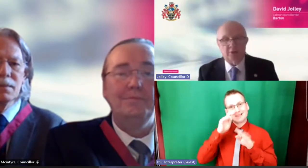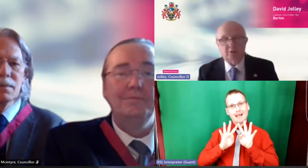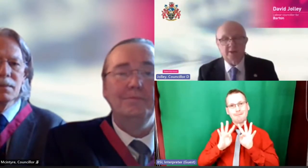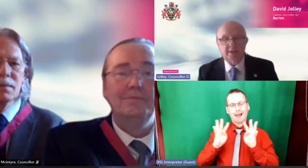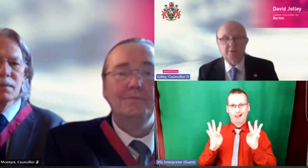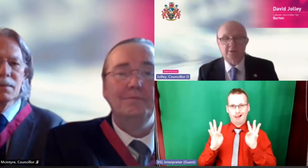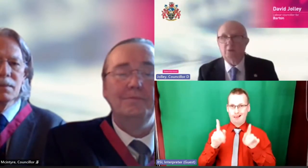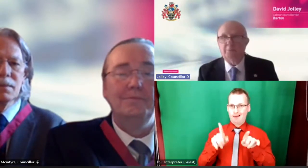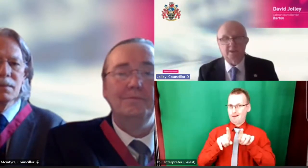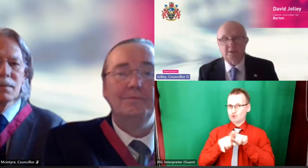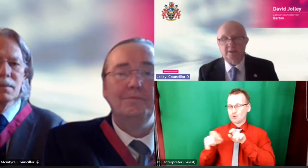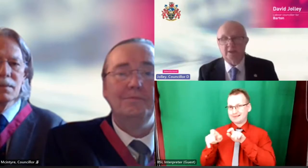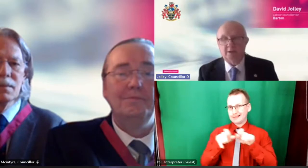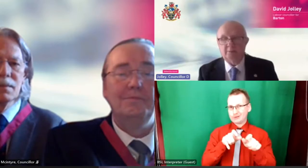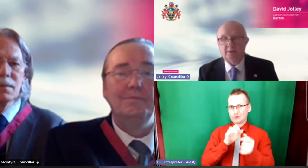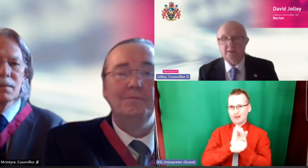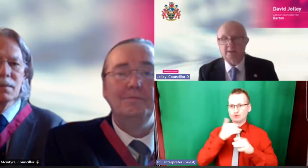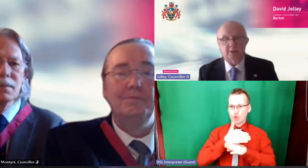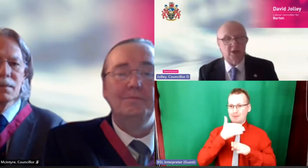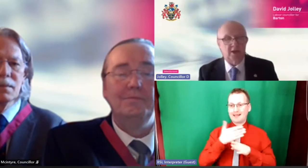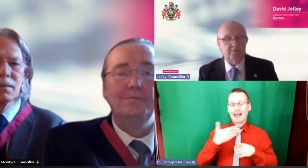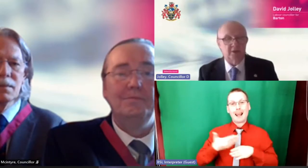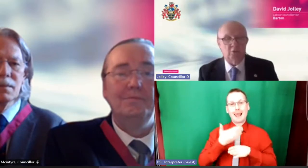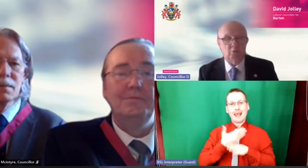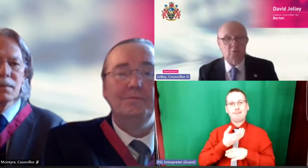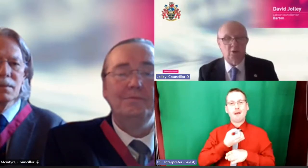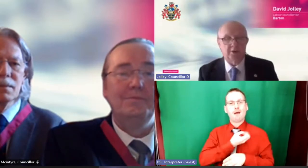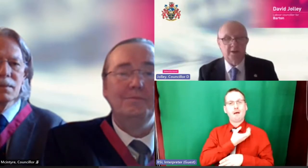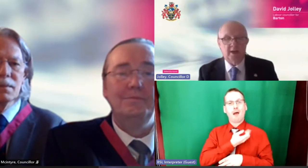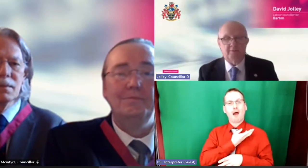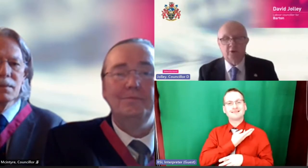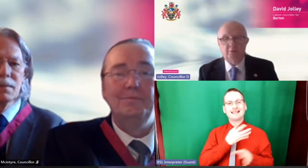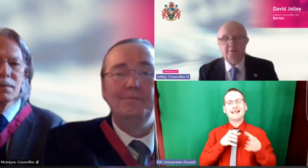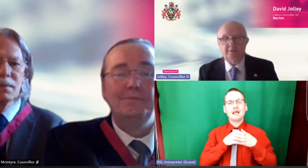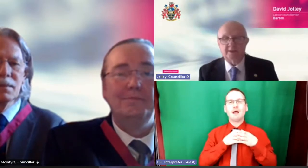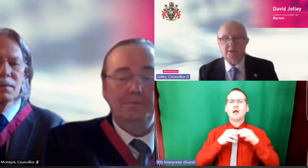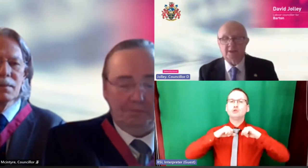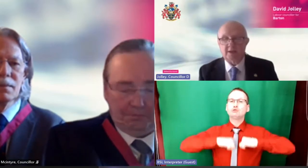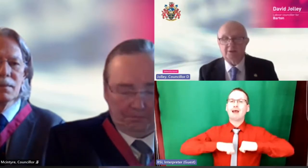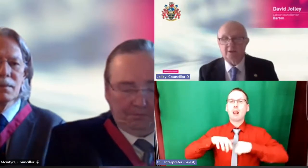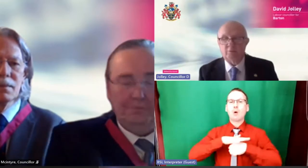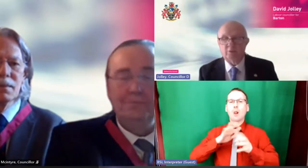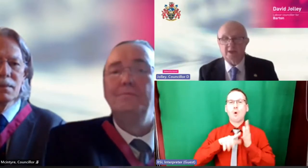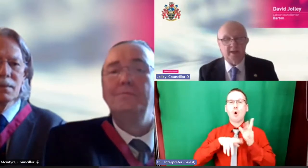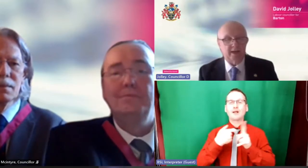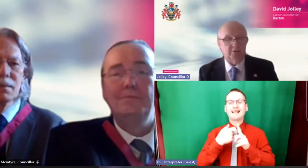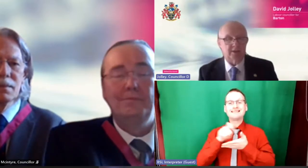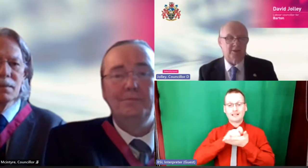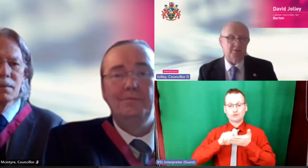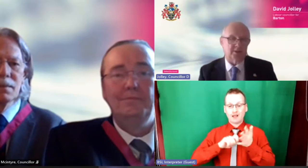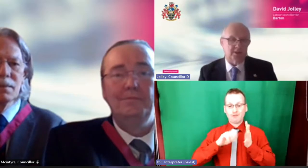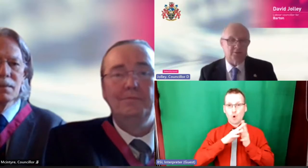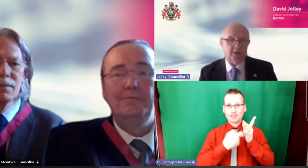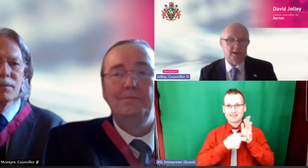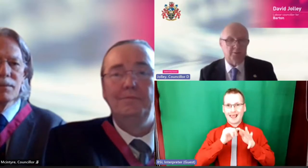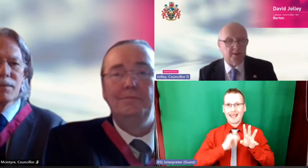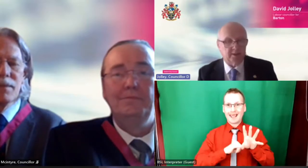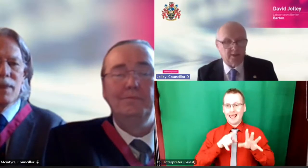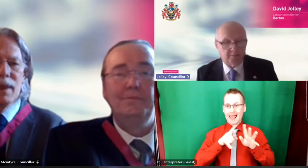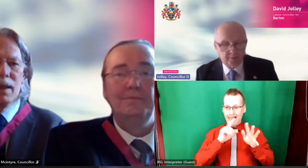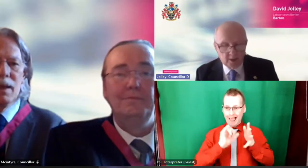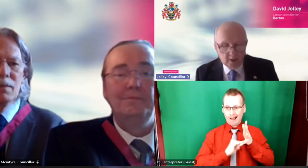has also continued to hold positions in the Labour Party as chair of his local ward and for a number of years as secretary of Worsley and Eccles South constituency